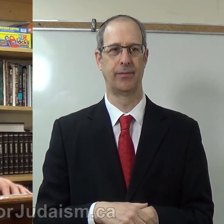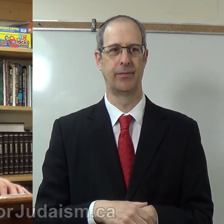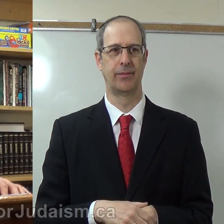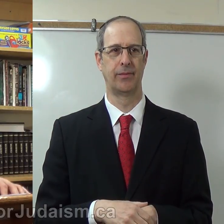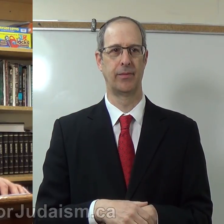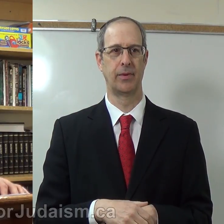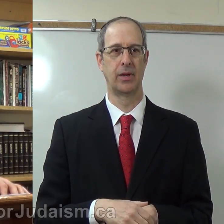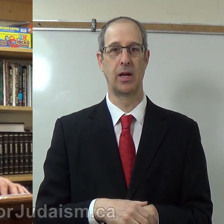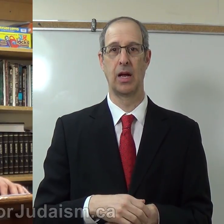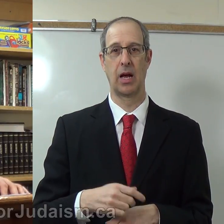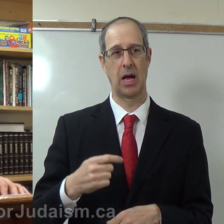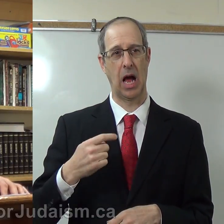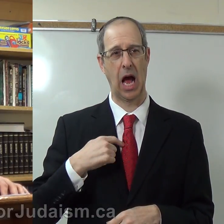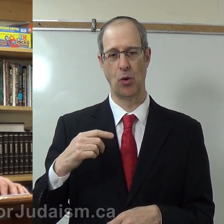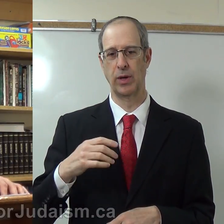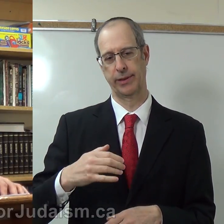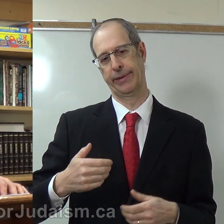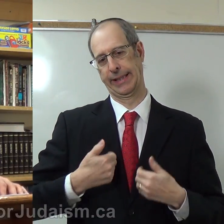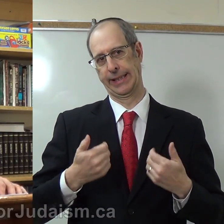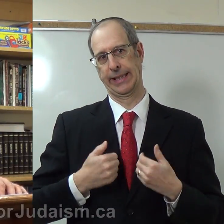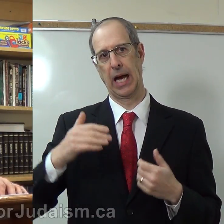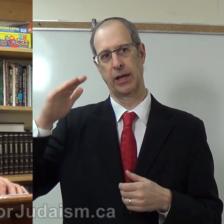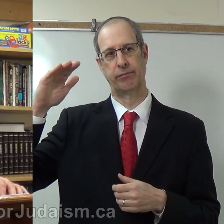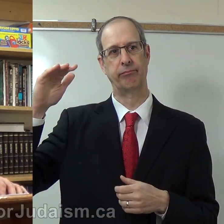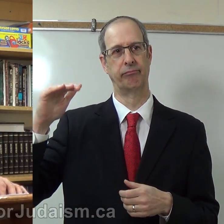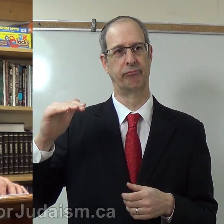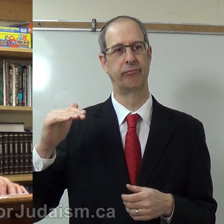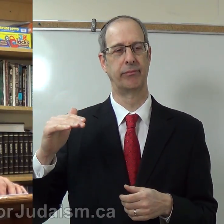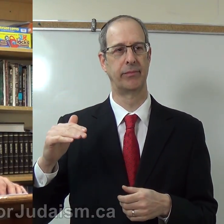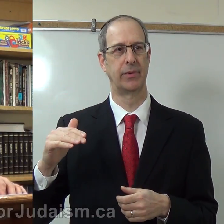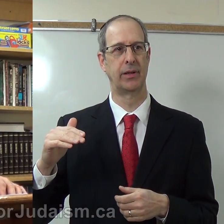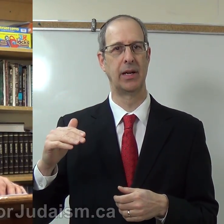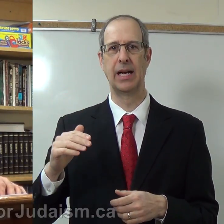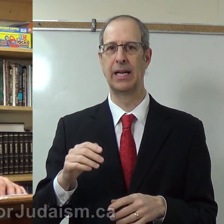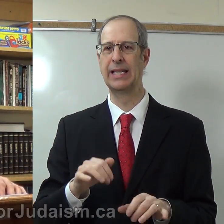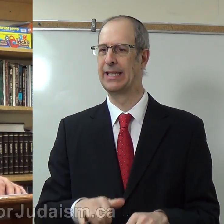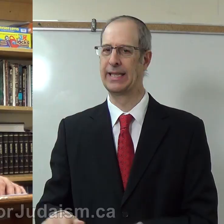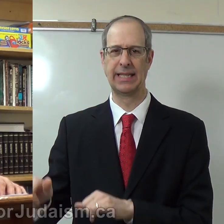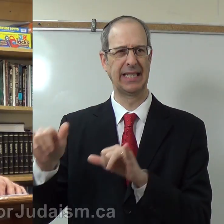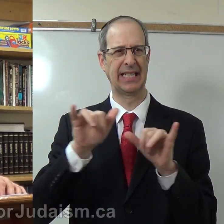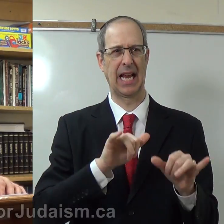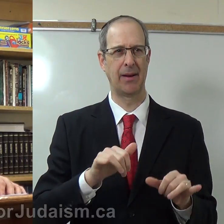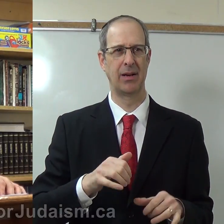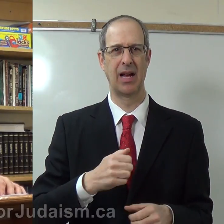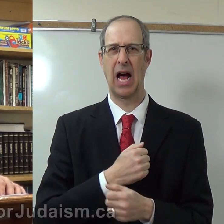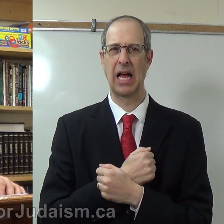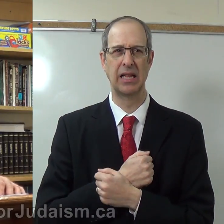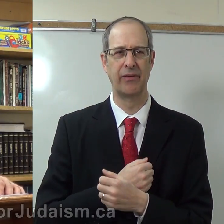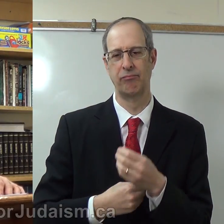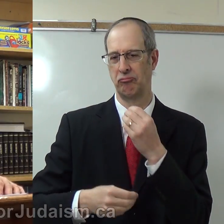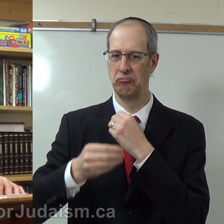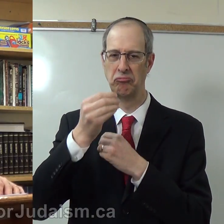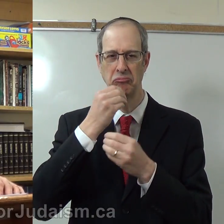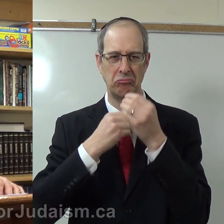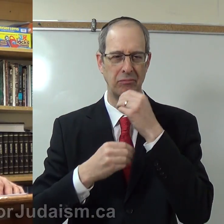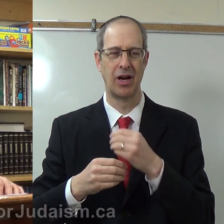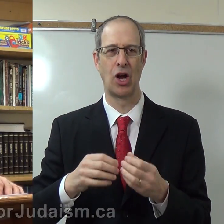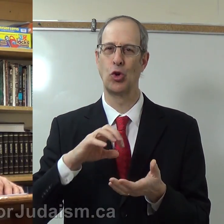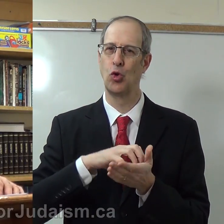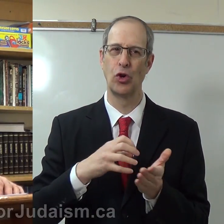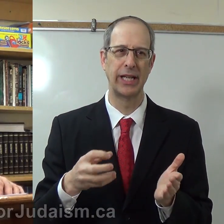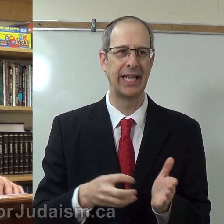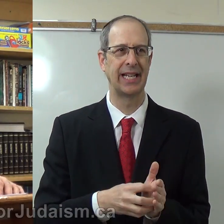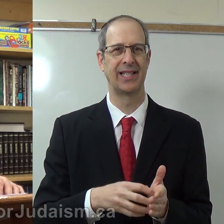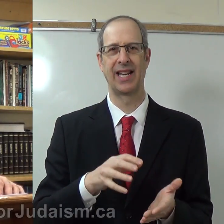When I was a teenager, so like any other teenager, I love to nosh on cookies